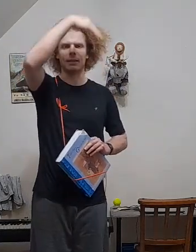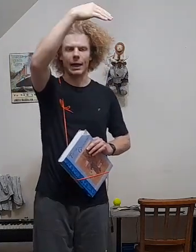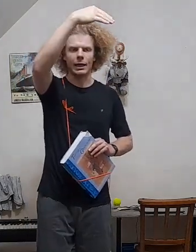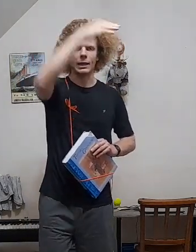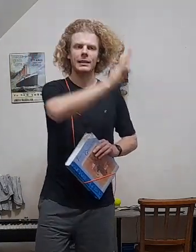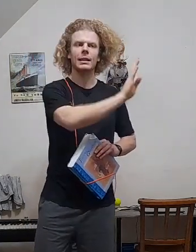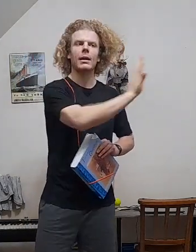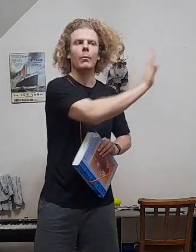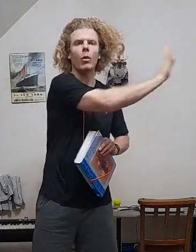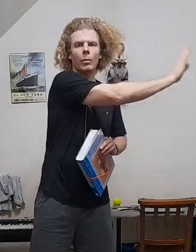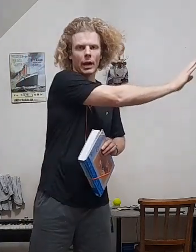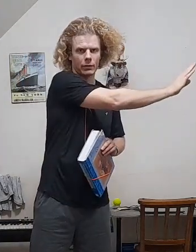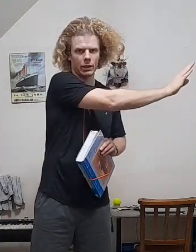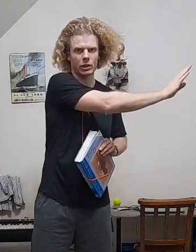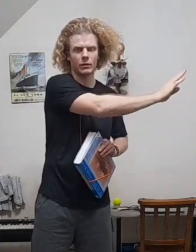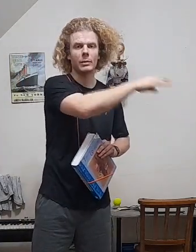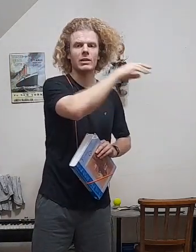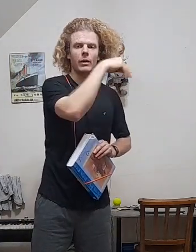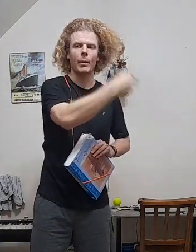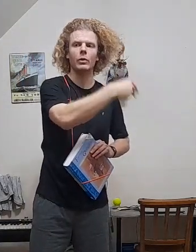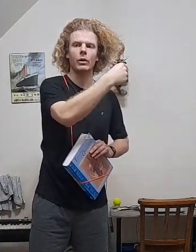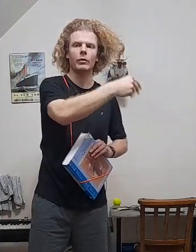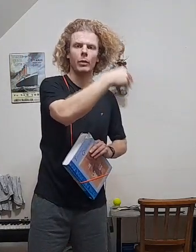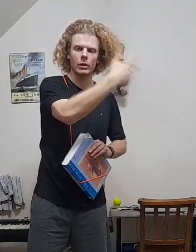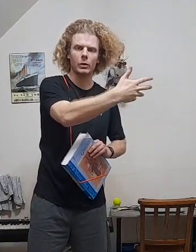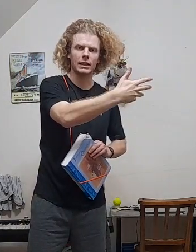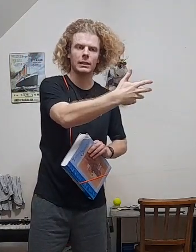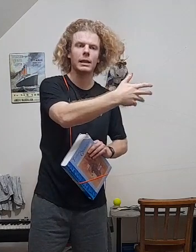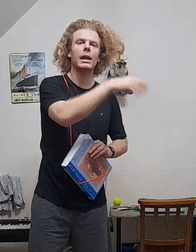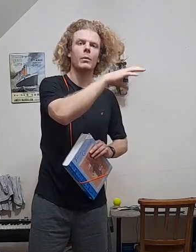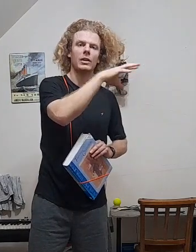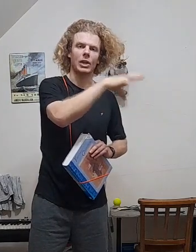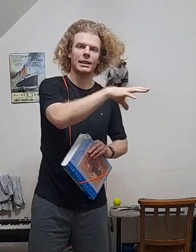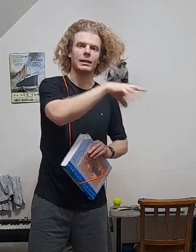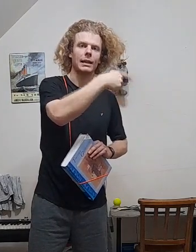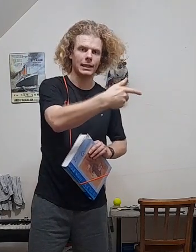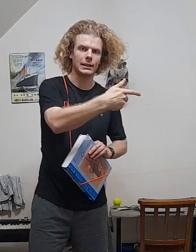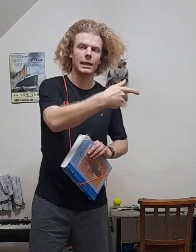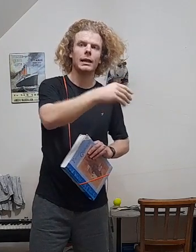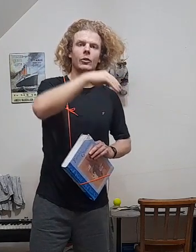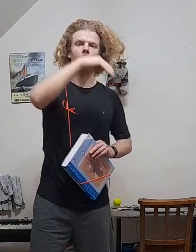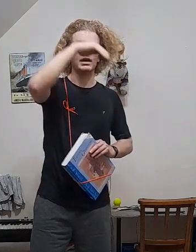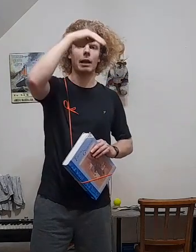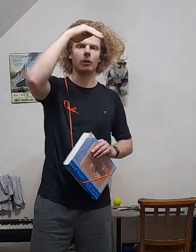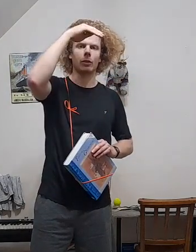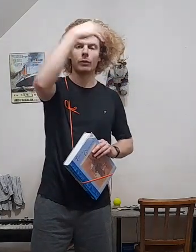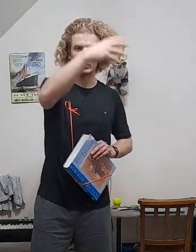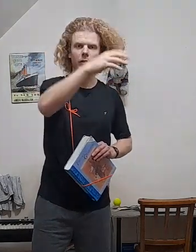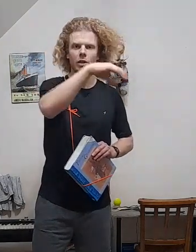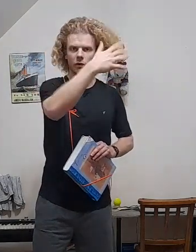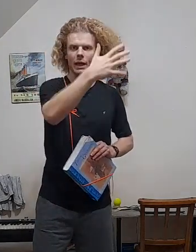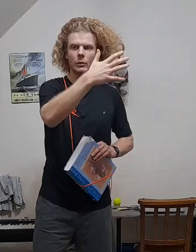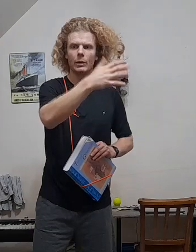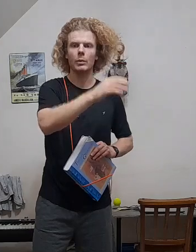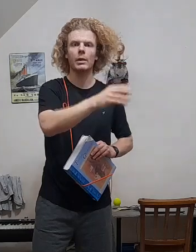higher, it's more behind the digit, which means the amount of molecules in it which are acid are less. So a pH of 14, which is the highest one, would